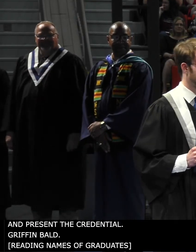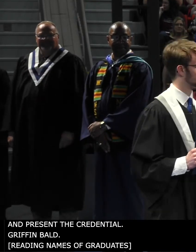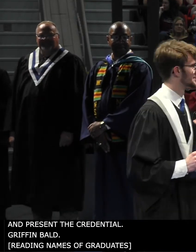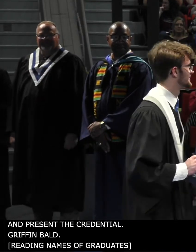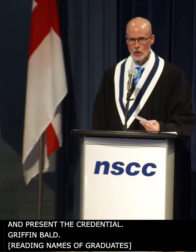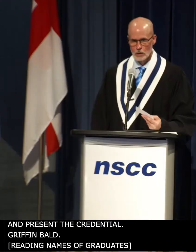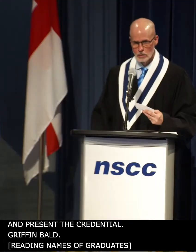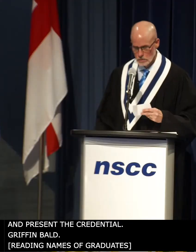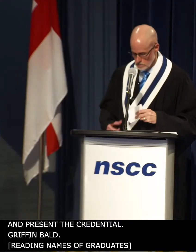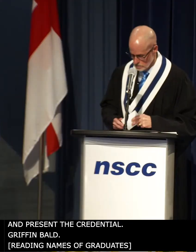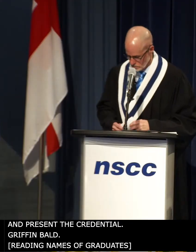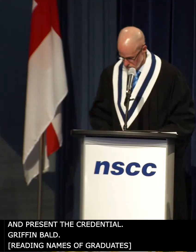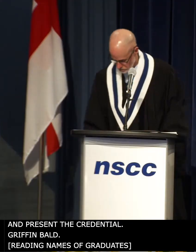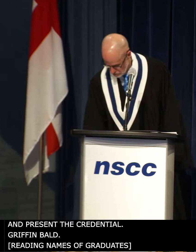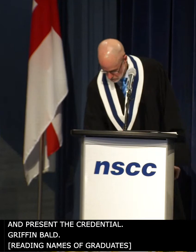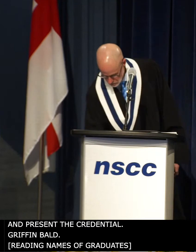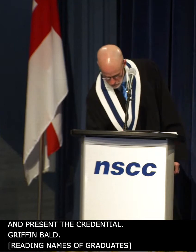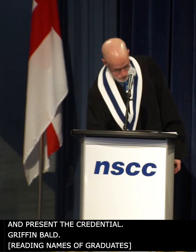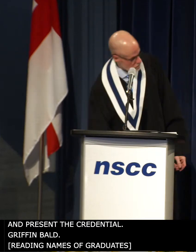Ryerson LeBlanc.